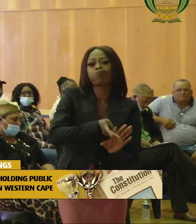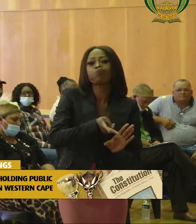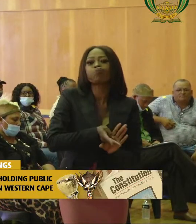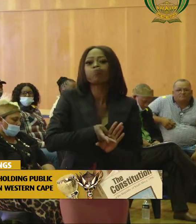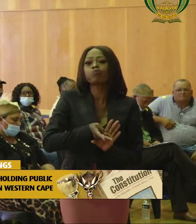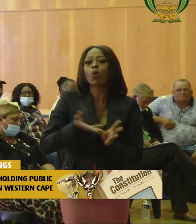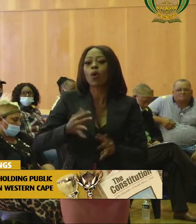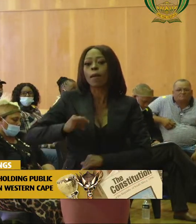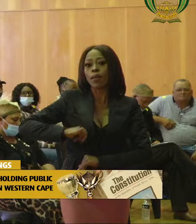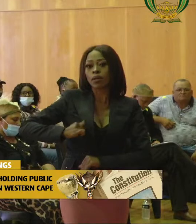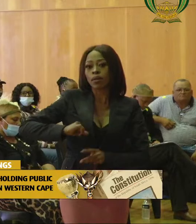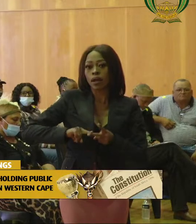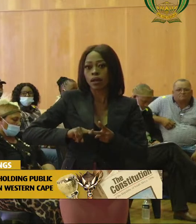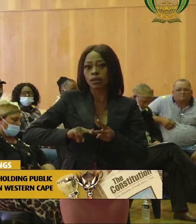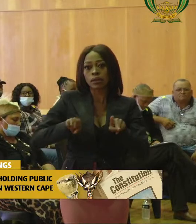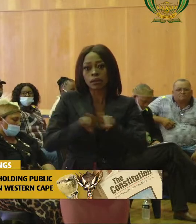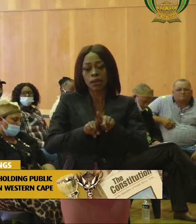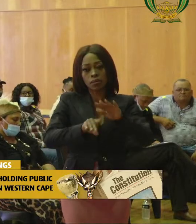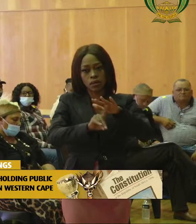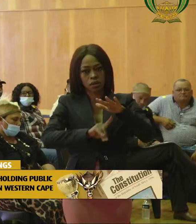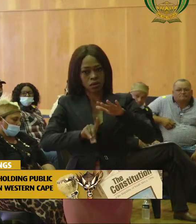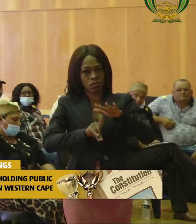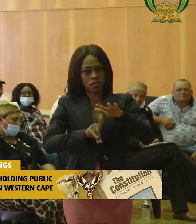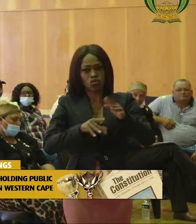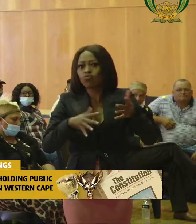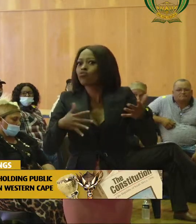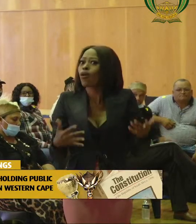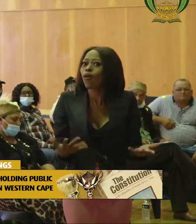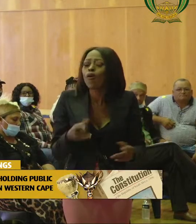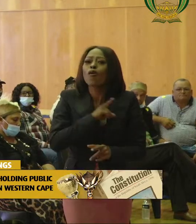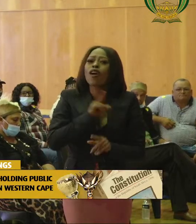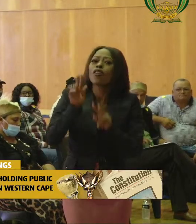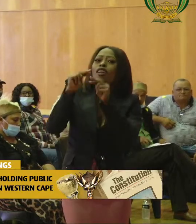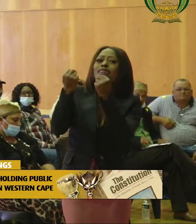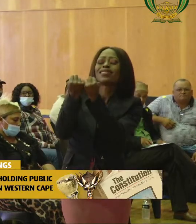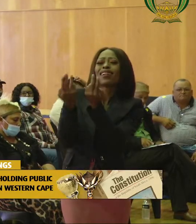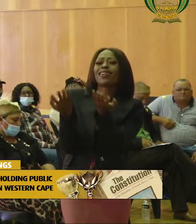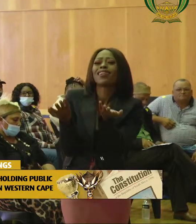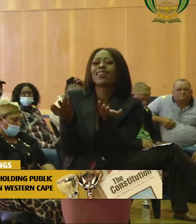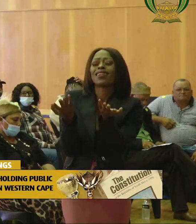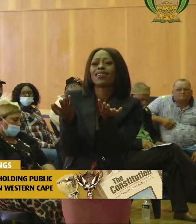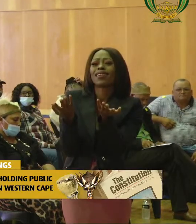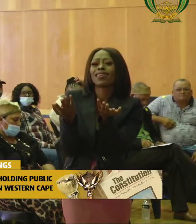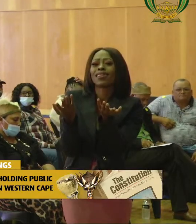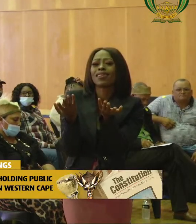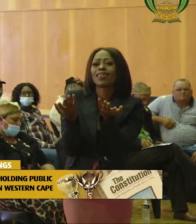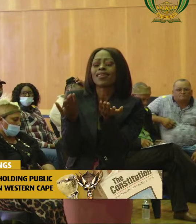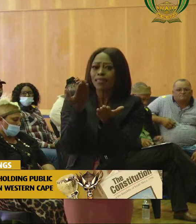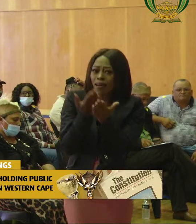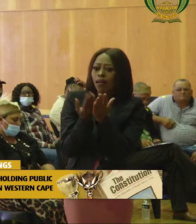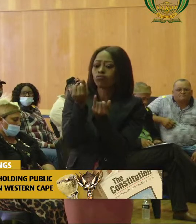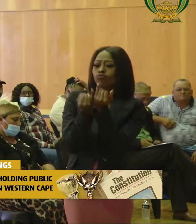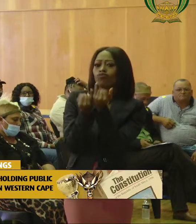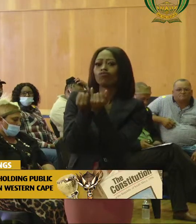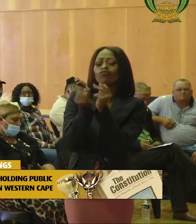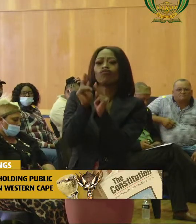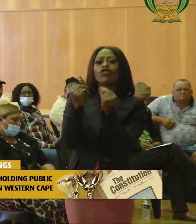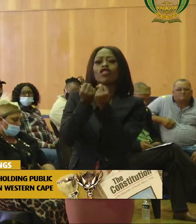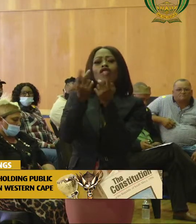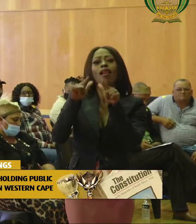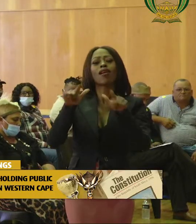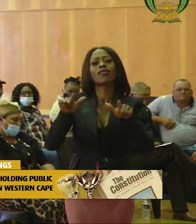koomasipala nakwi-district, kutheni kunganokwazi ukuvunyelwa ukuthi bakwazi ukungenela ulonyulo